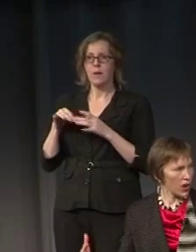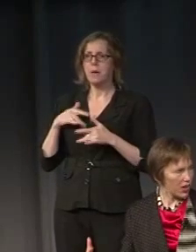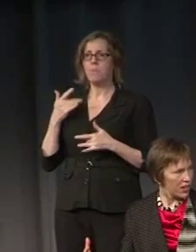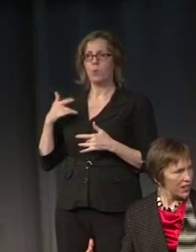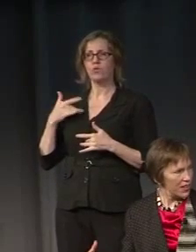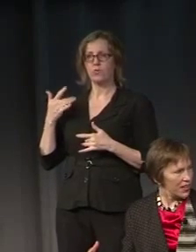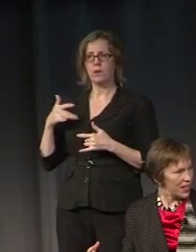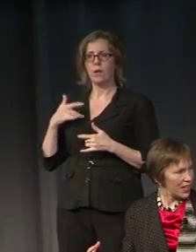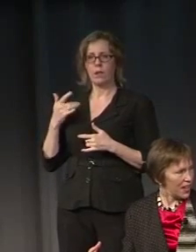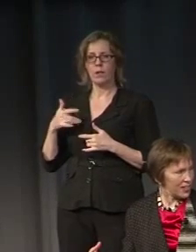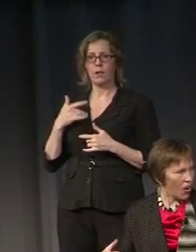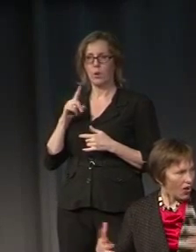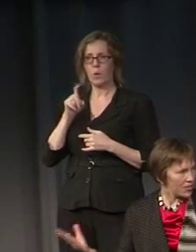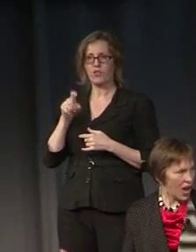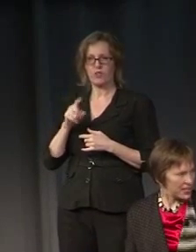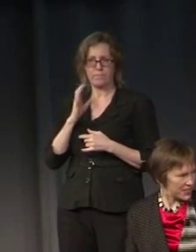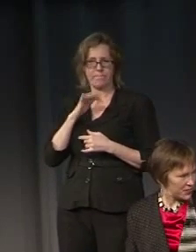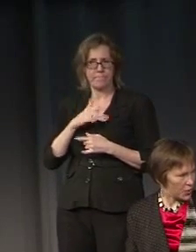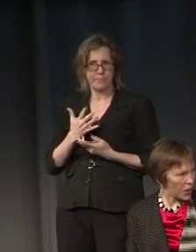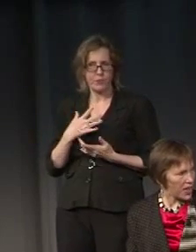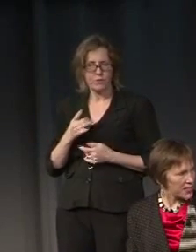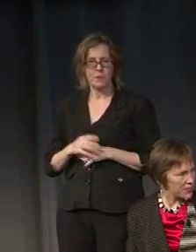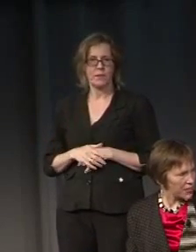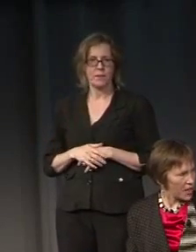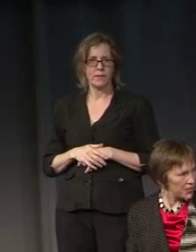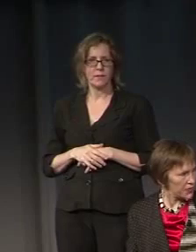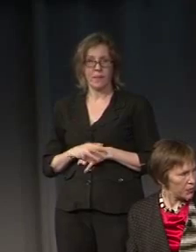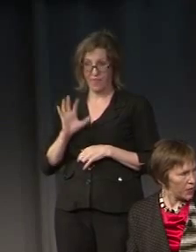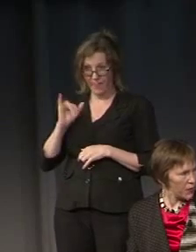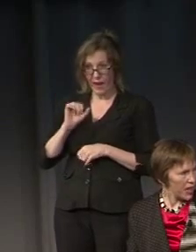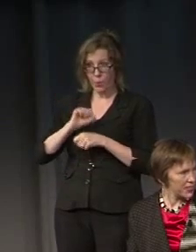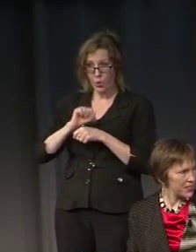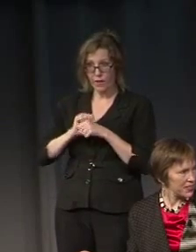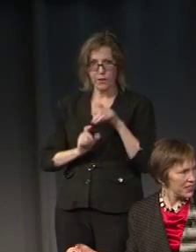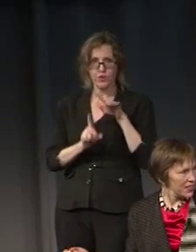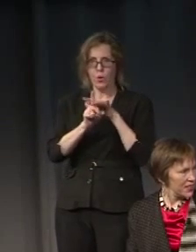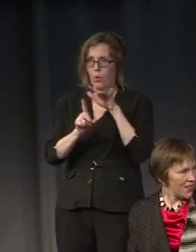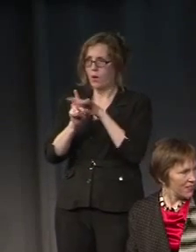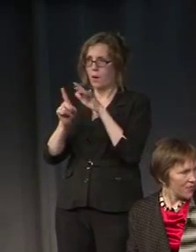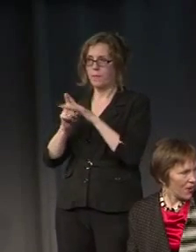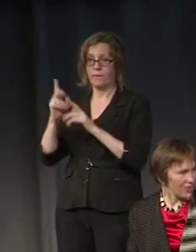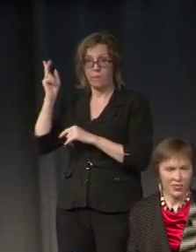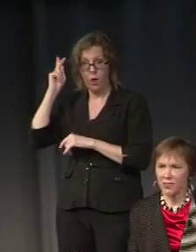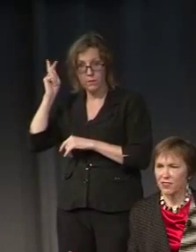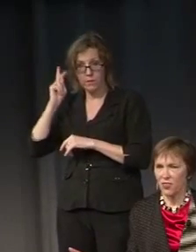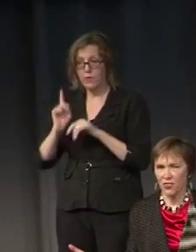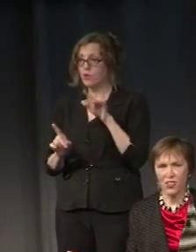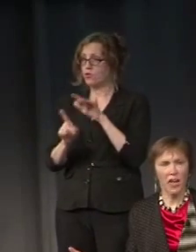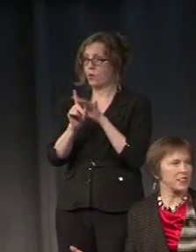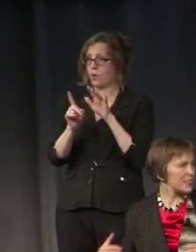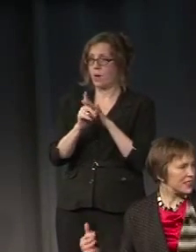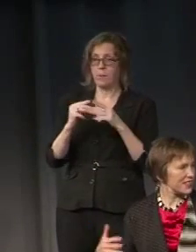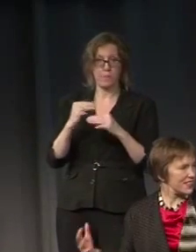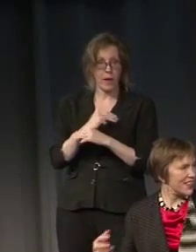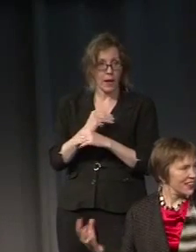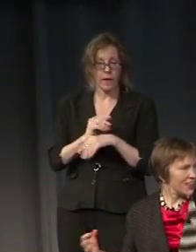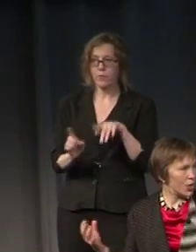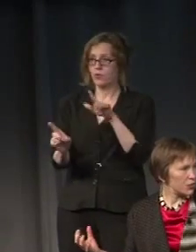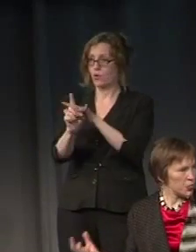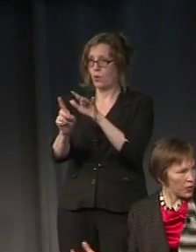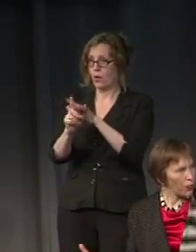the work in all kinds of domains, philosophy, mathematics, art, neuroscience,